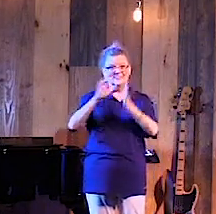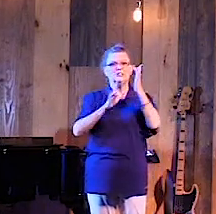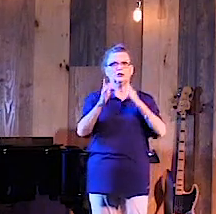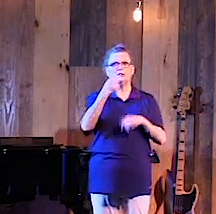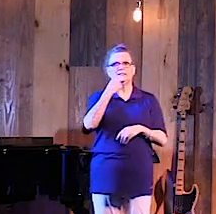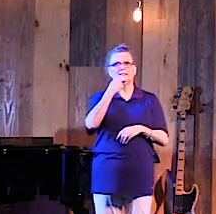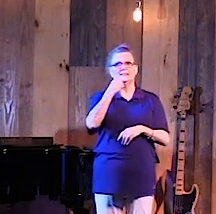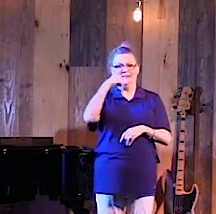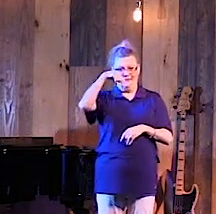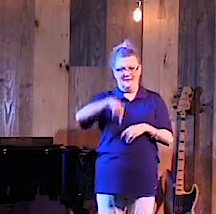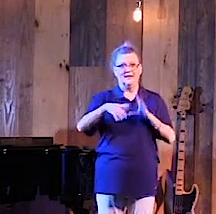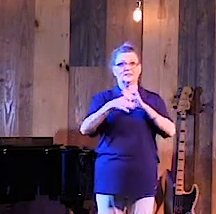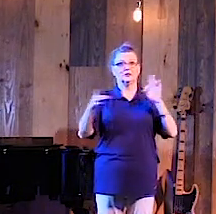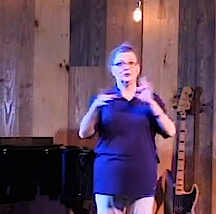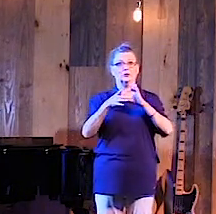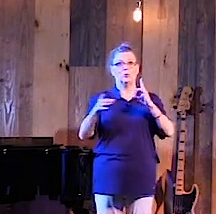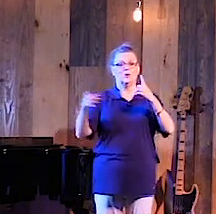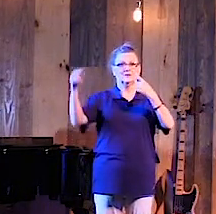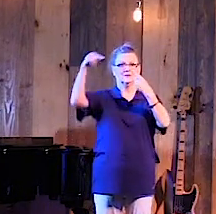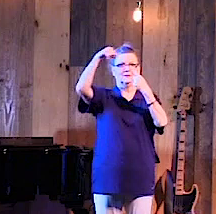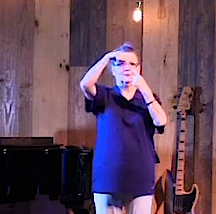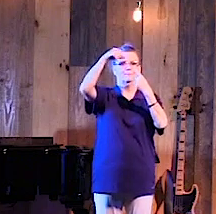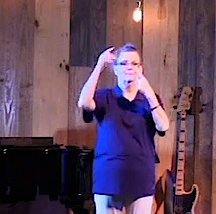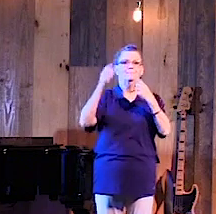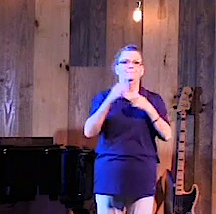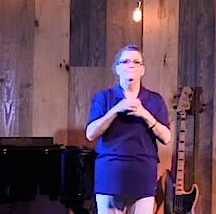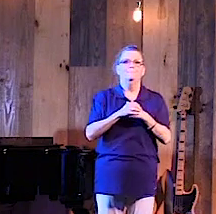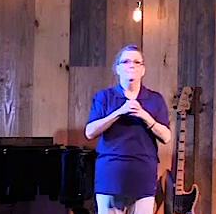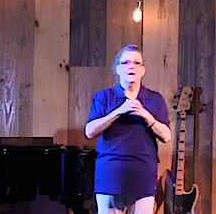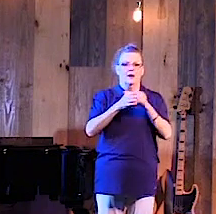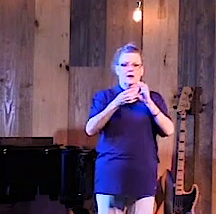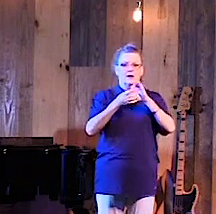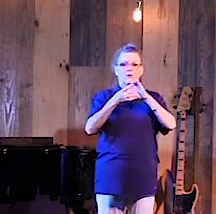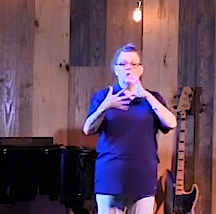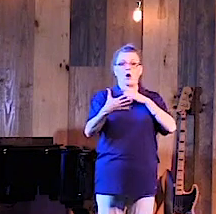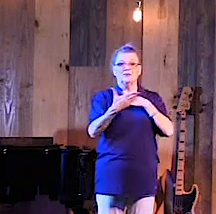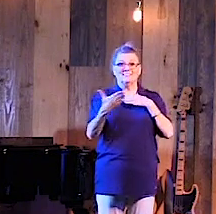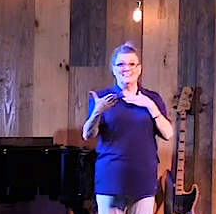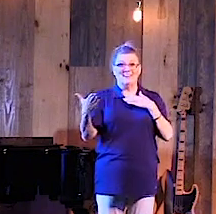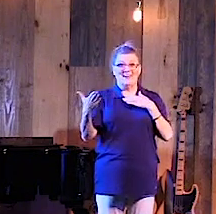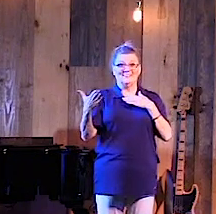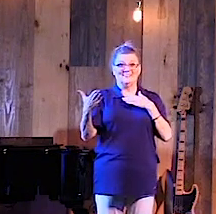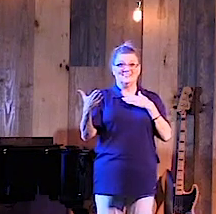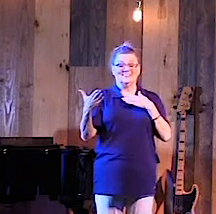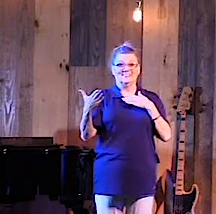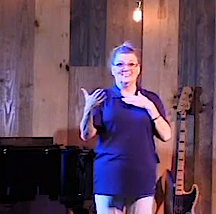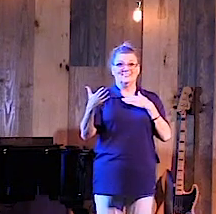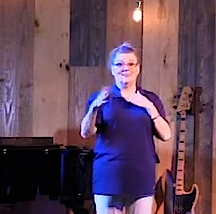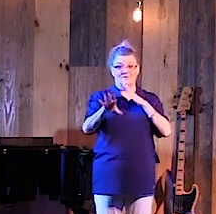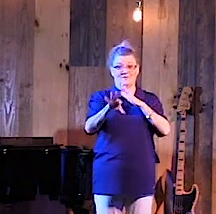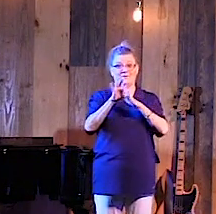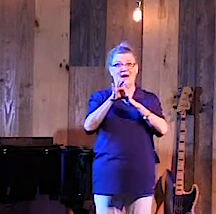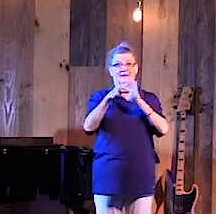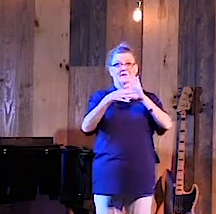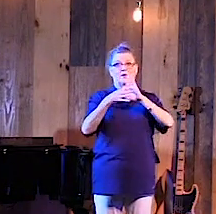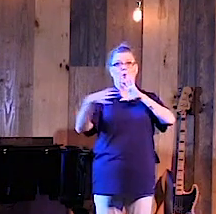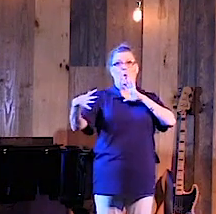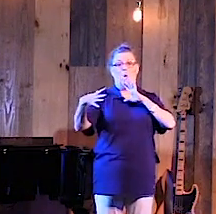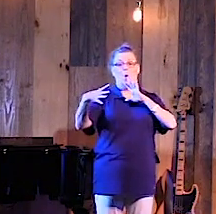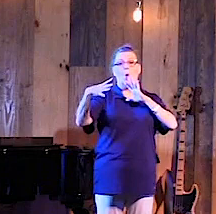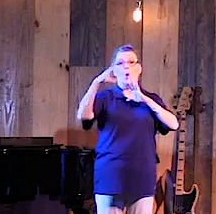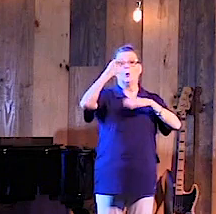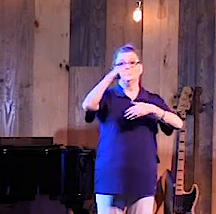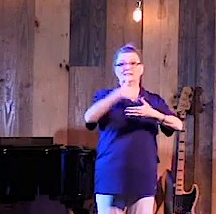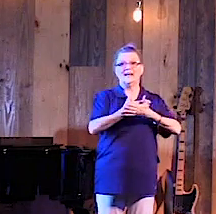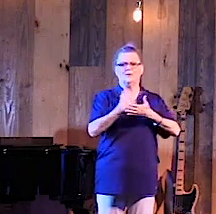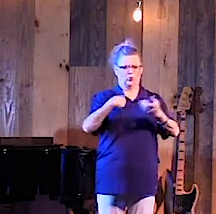climax of his trilogy about lost things. And this is the climax, is the finding of the lost son. You see, we're